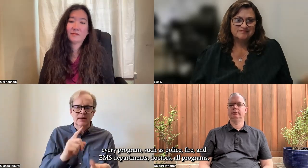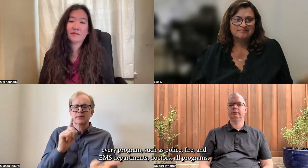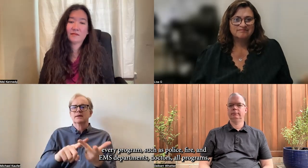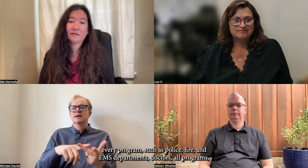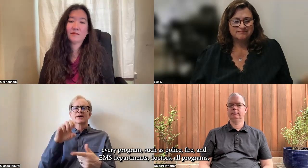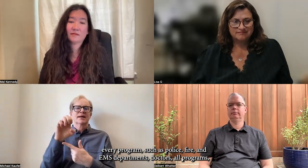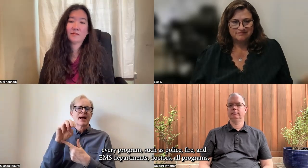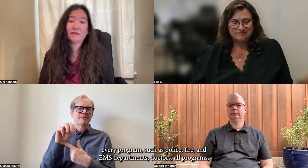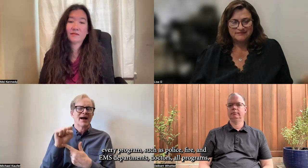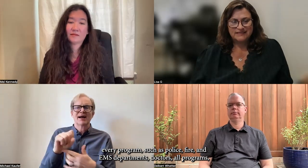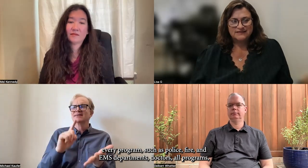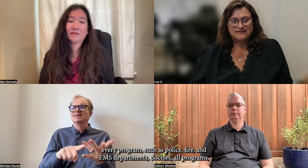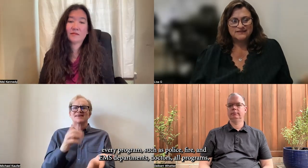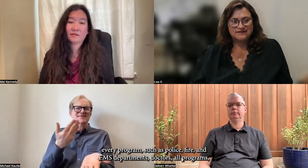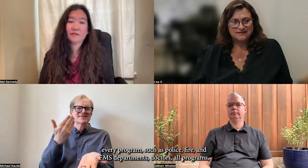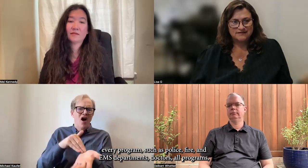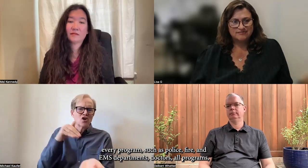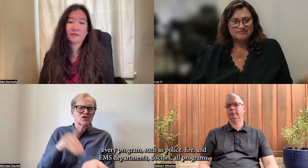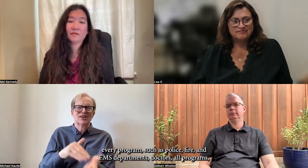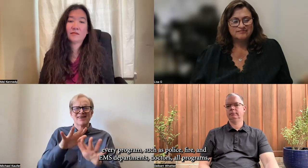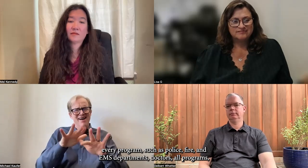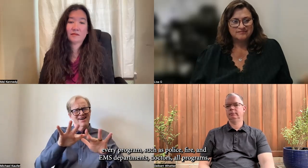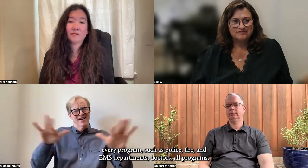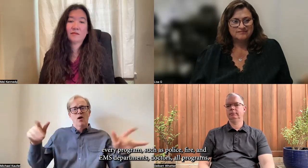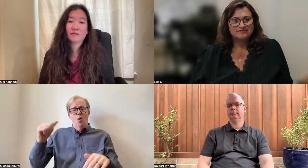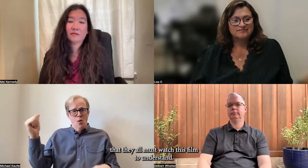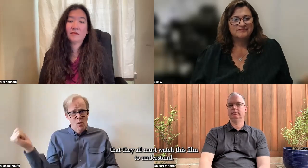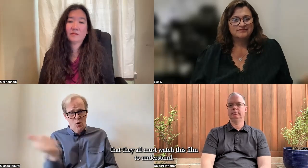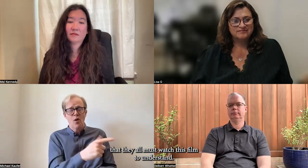EMS departments, doctors, all programs,